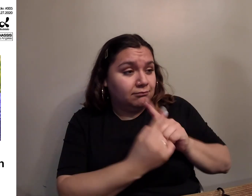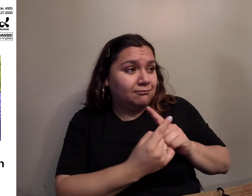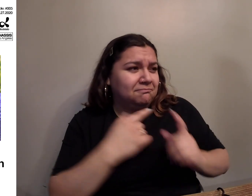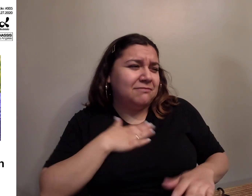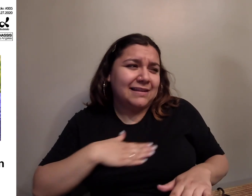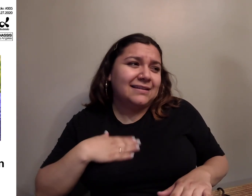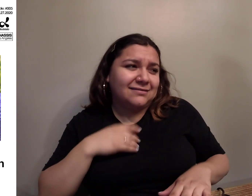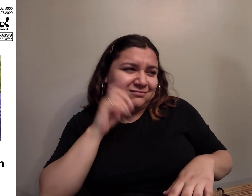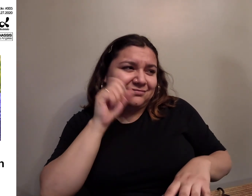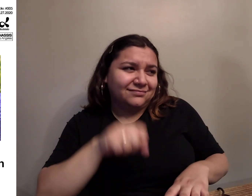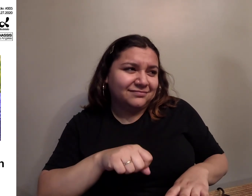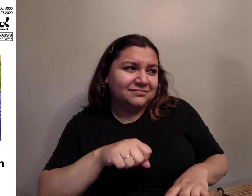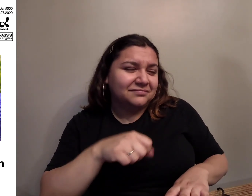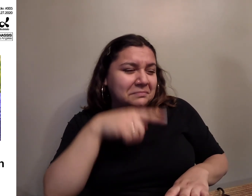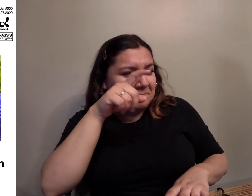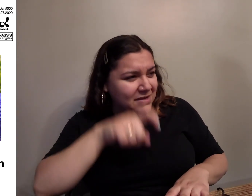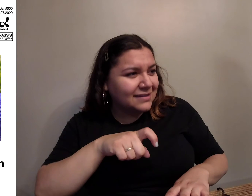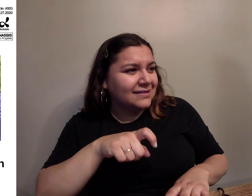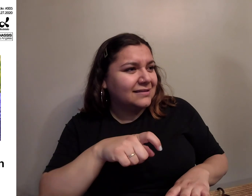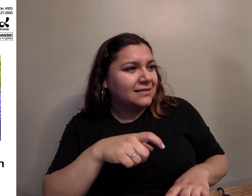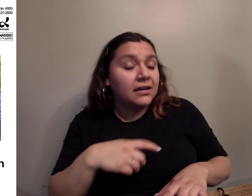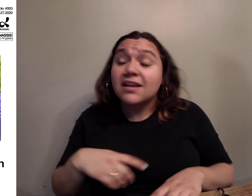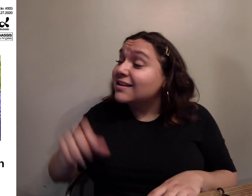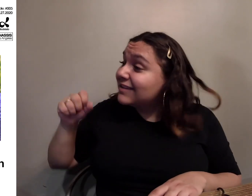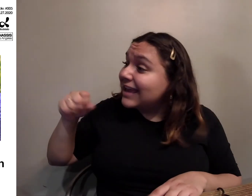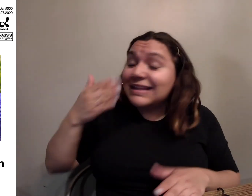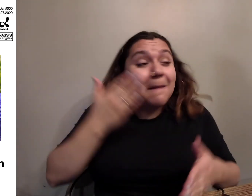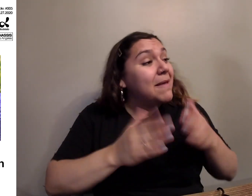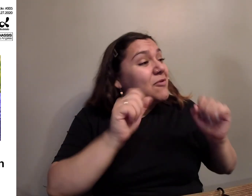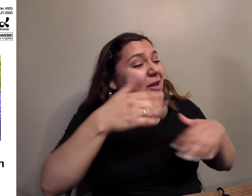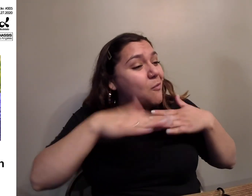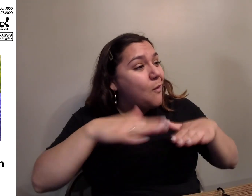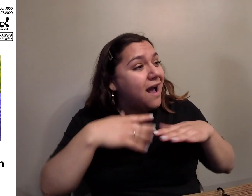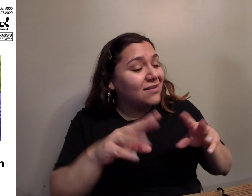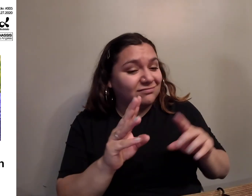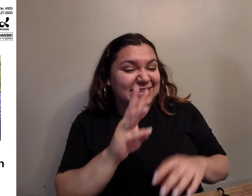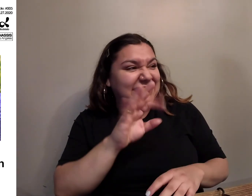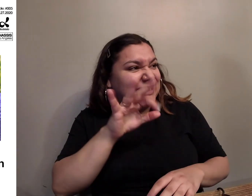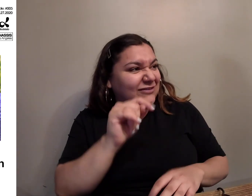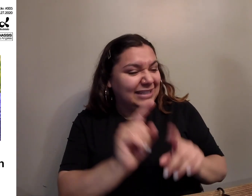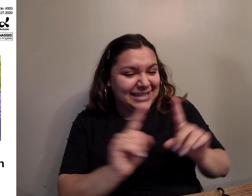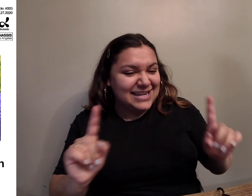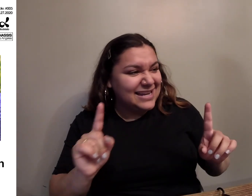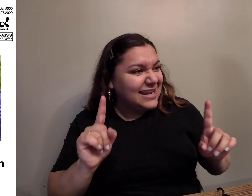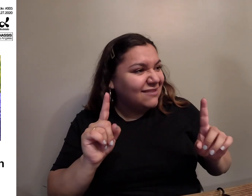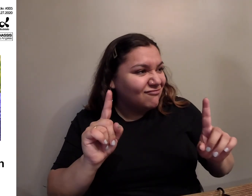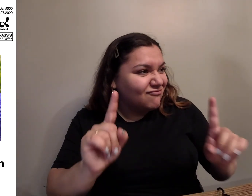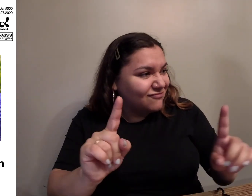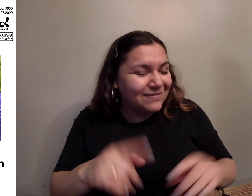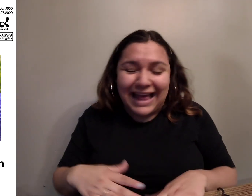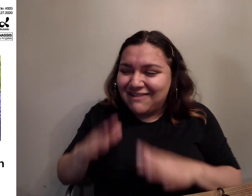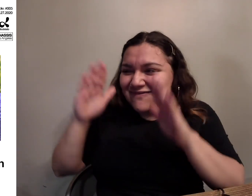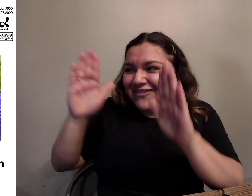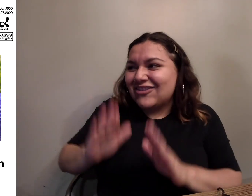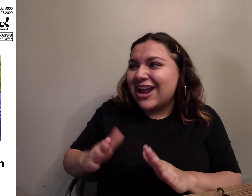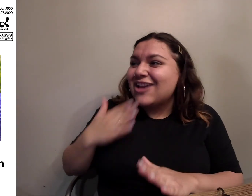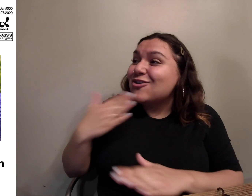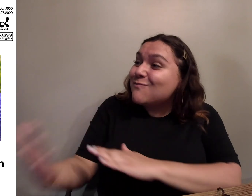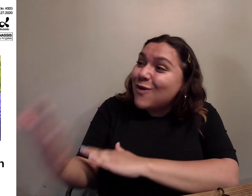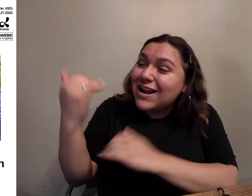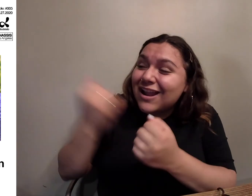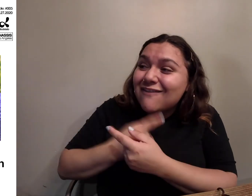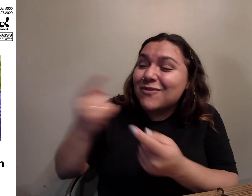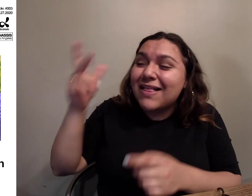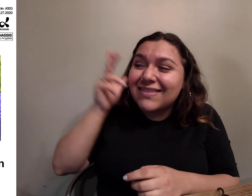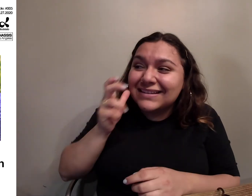do that. Maybe let's take a walk 6 feet apart. That would be wonderful. And good morning to everyone